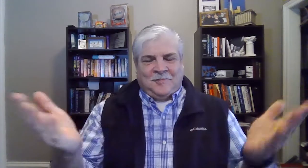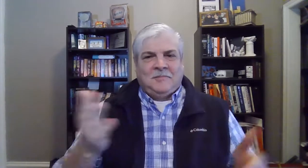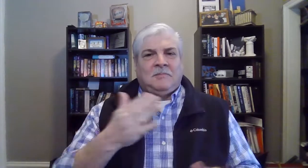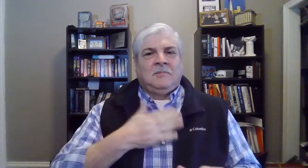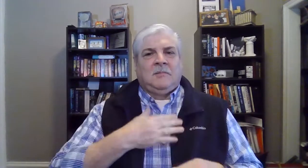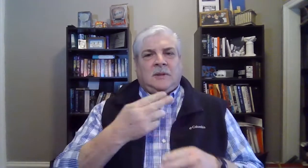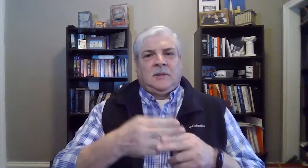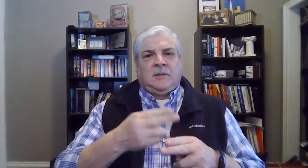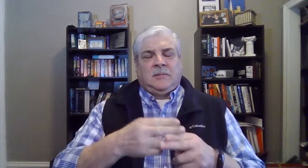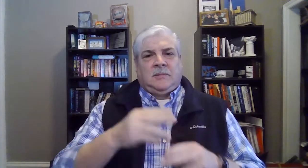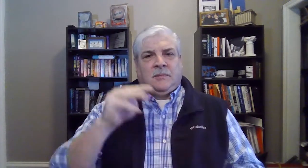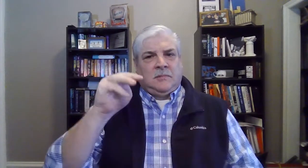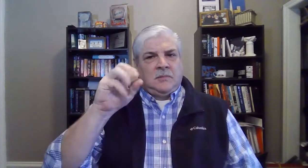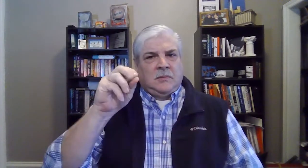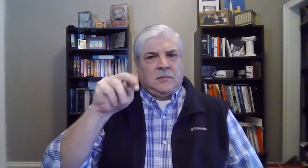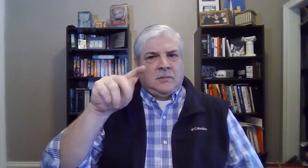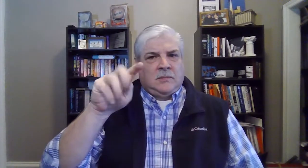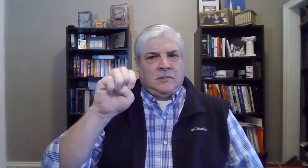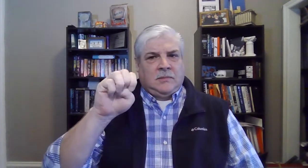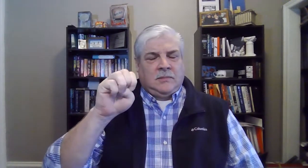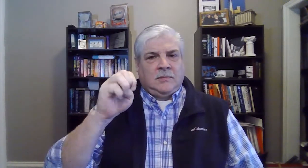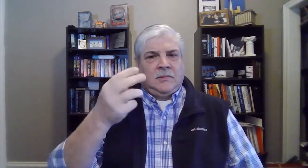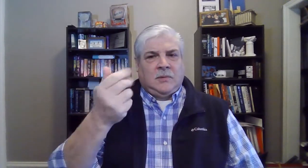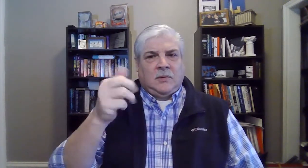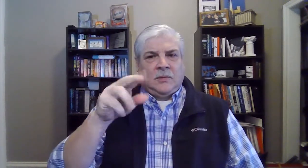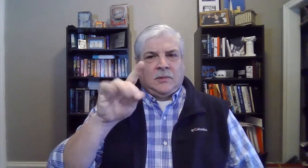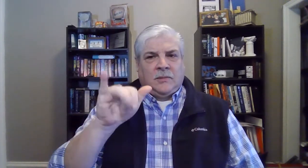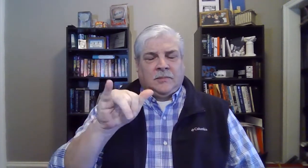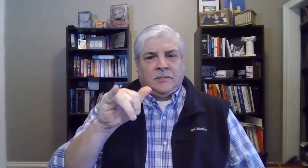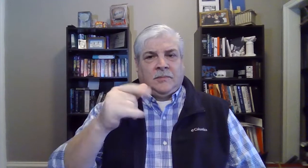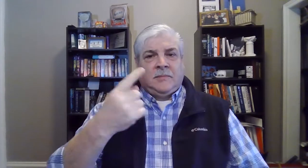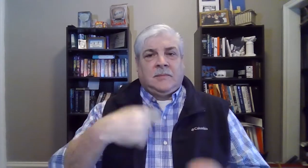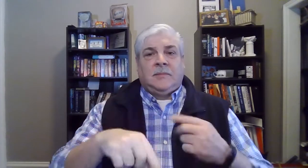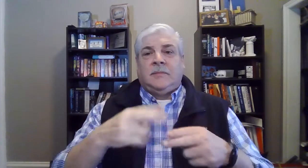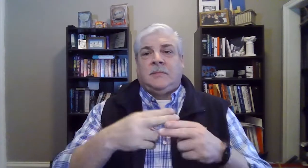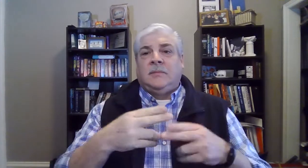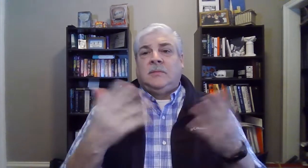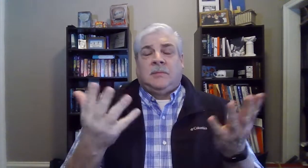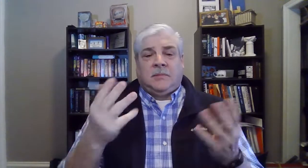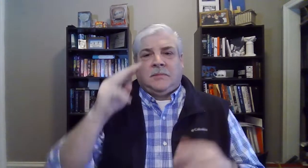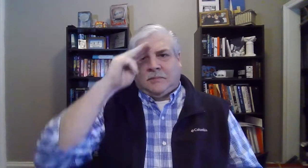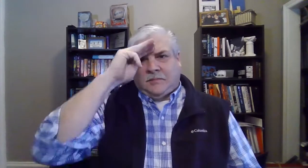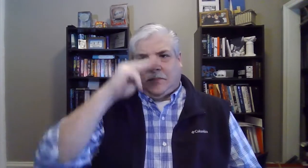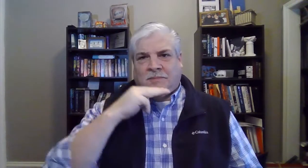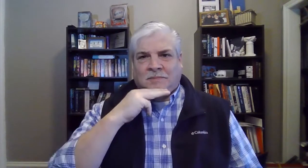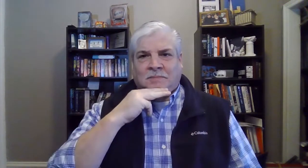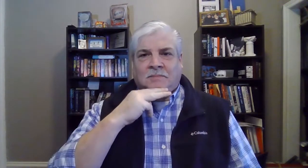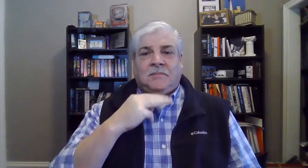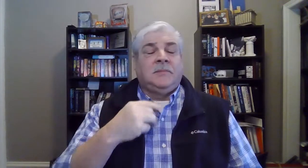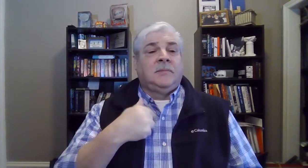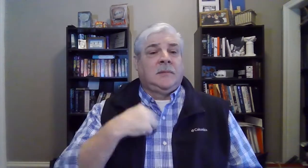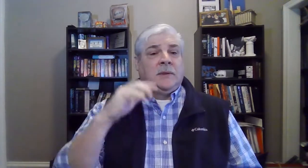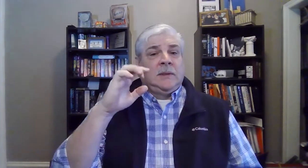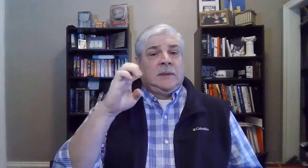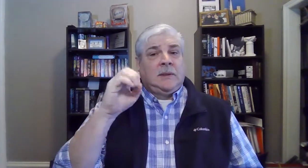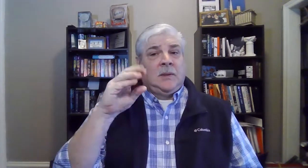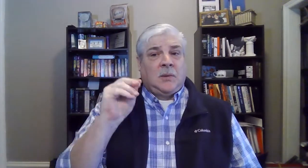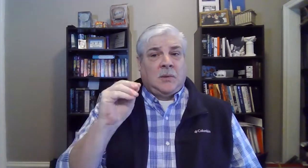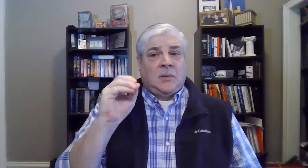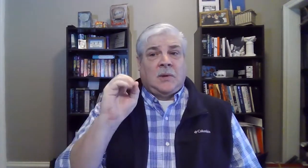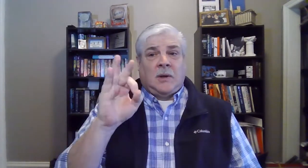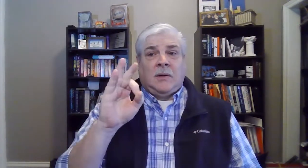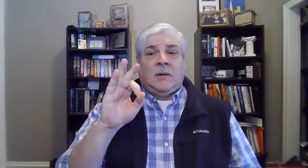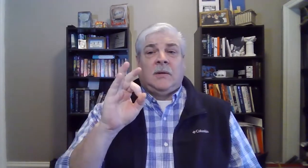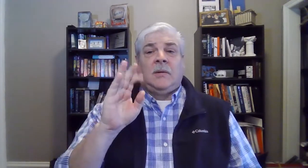Hello, everyone. My name is Monty Hardy. My sign name is this. I'm the